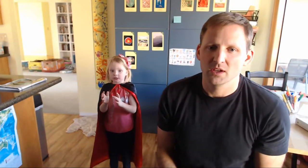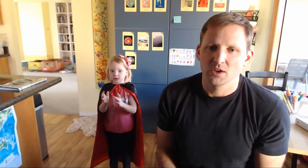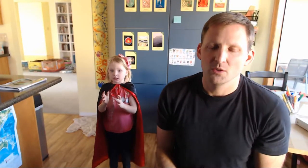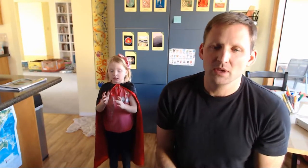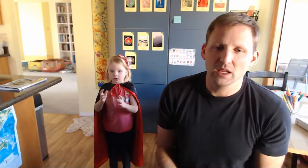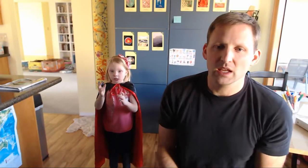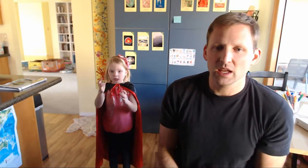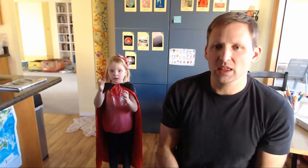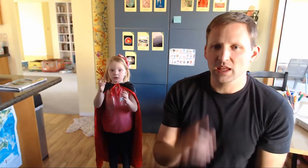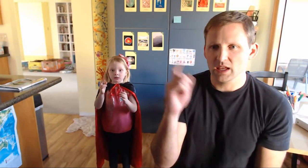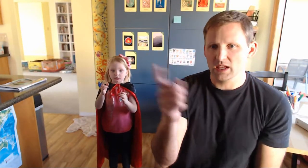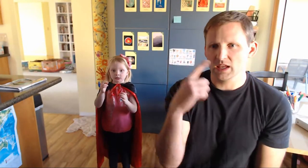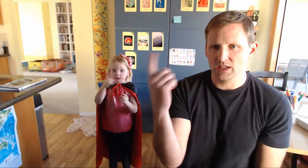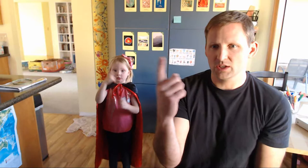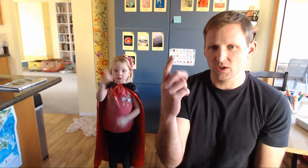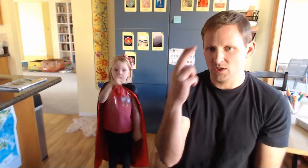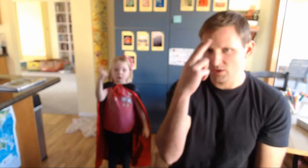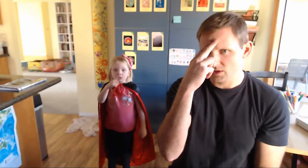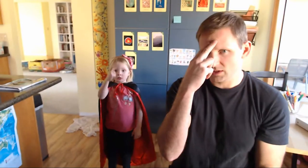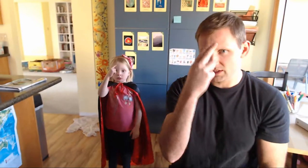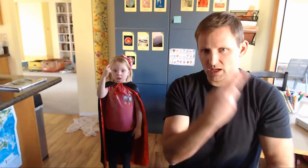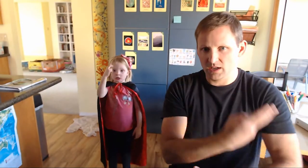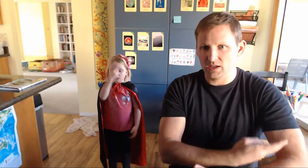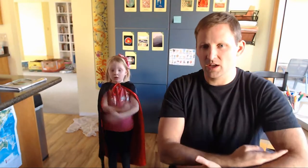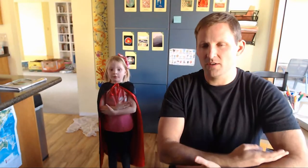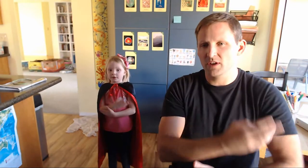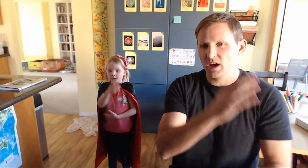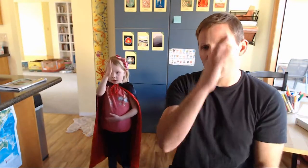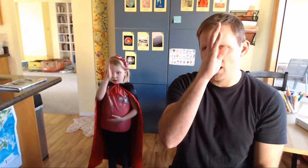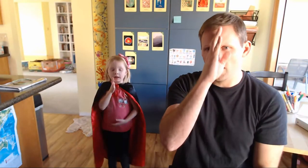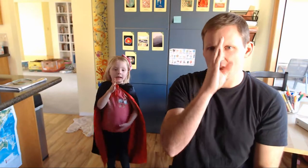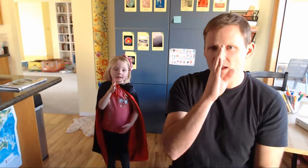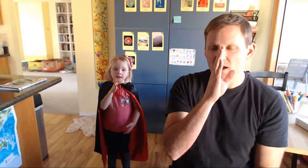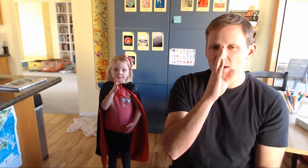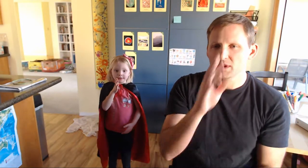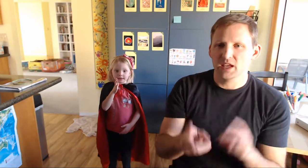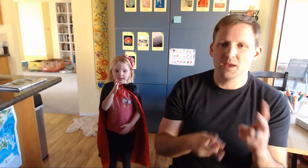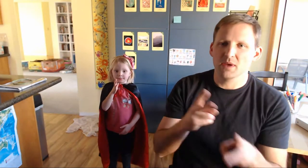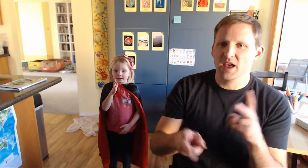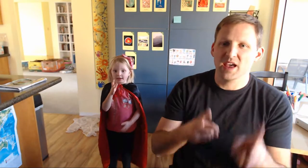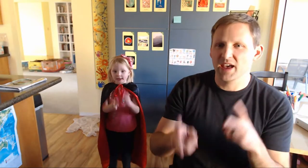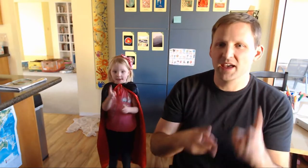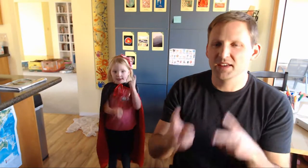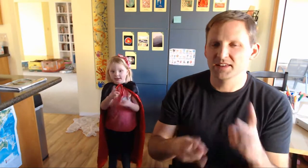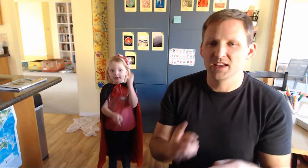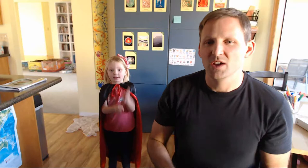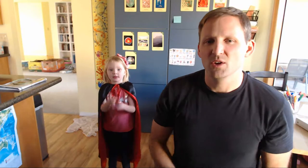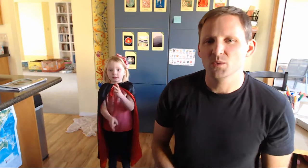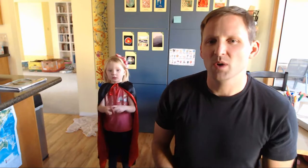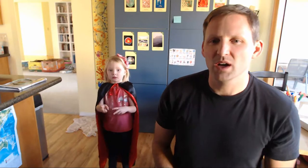who being the eternal Son of God became man, and so